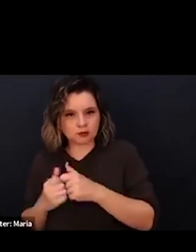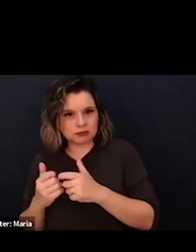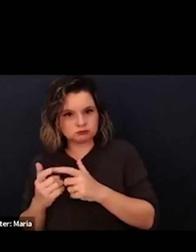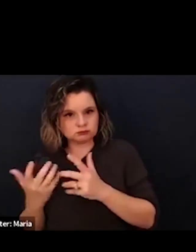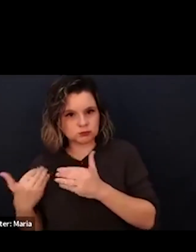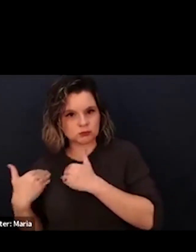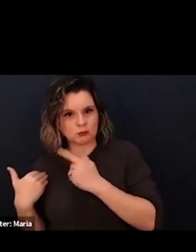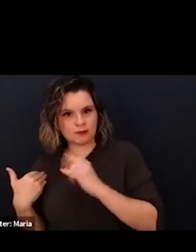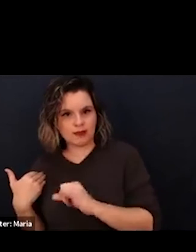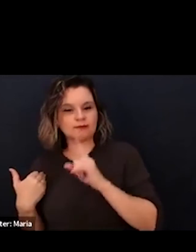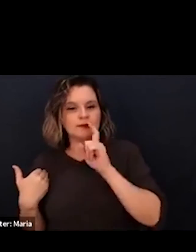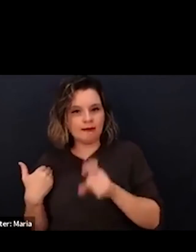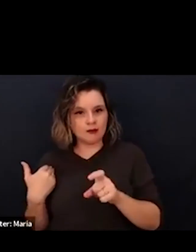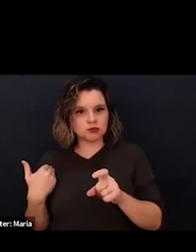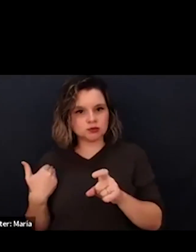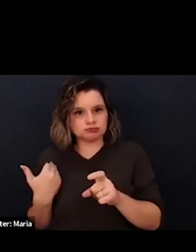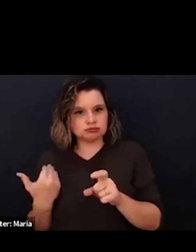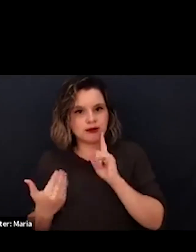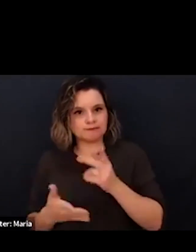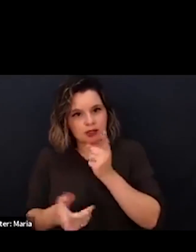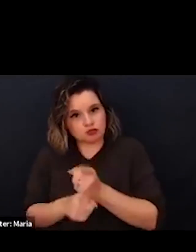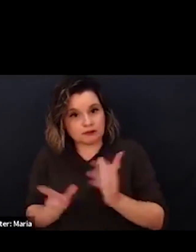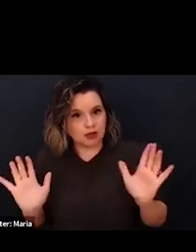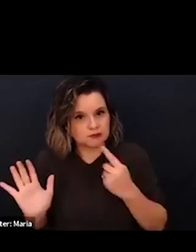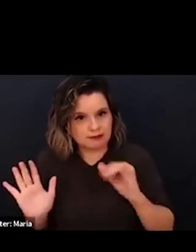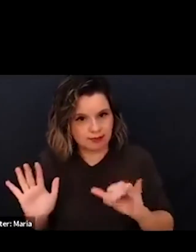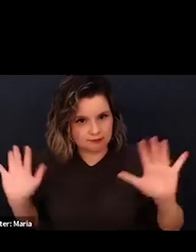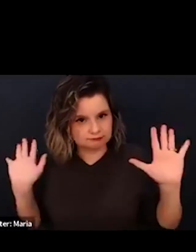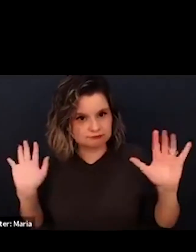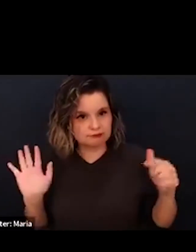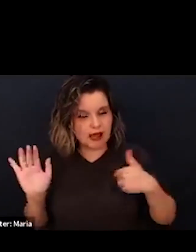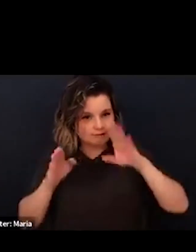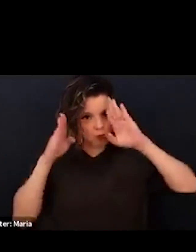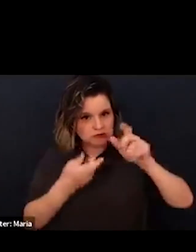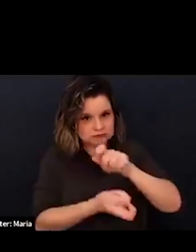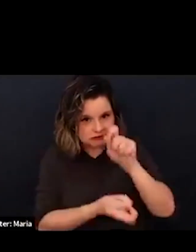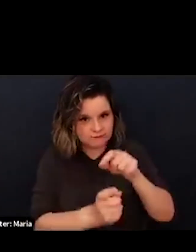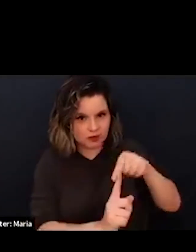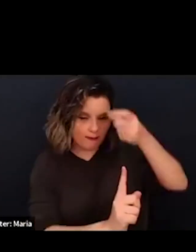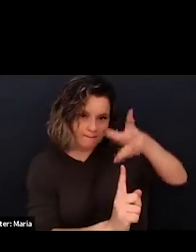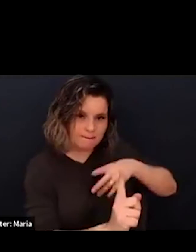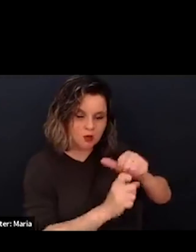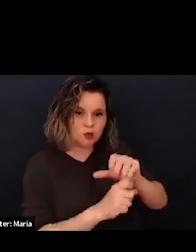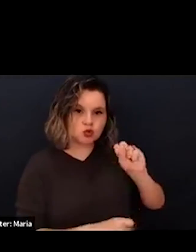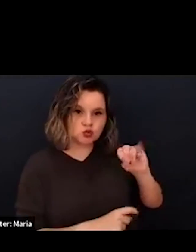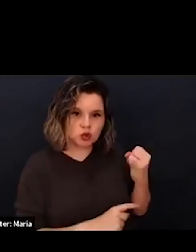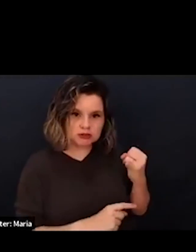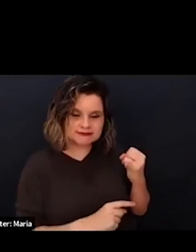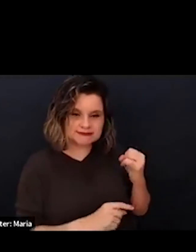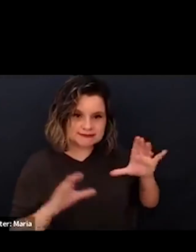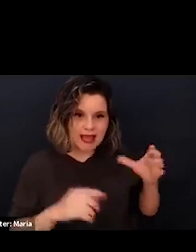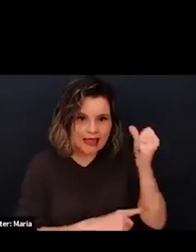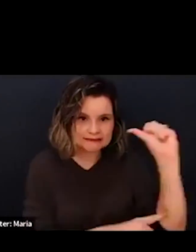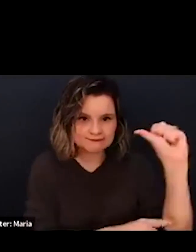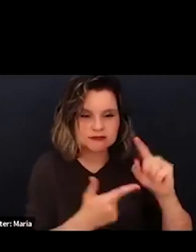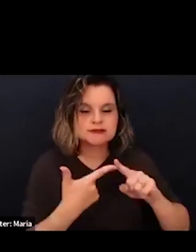for and that they have to get right. Let me just say that. I'm focusing particularly on men who are social justice activists and social